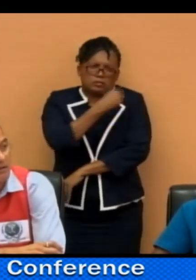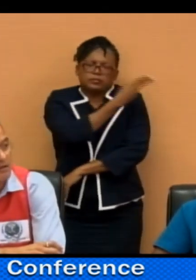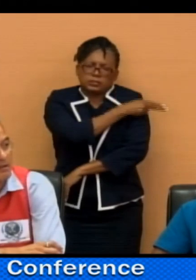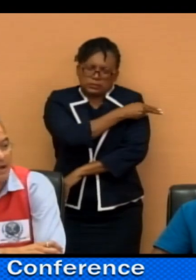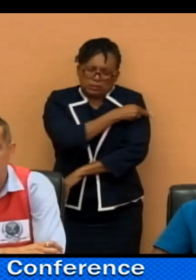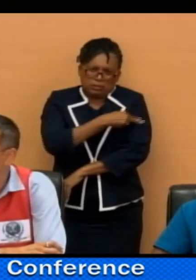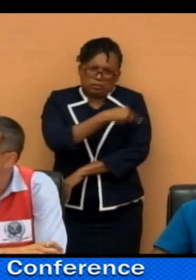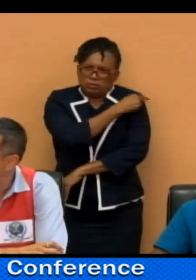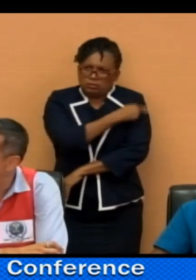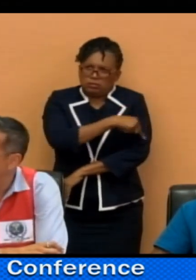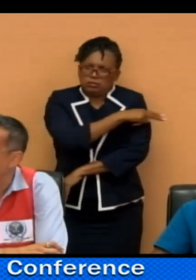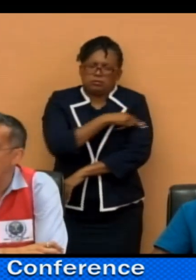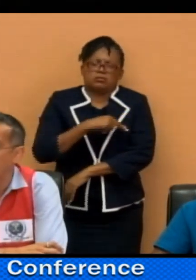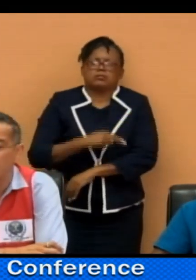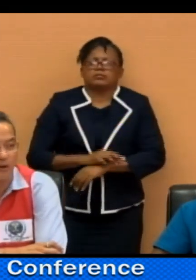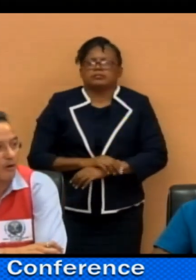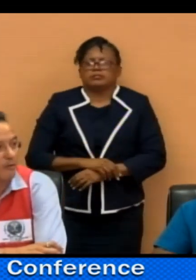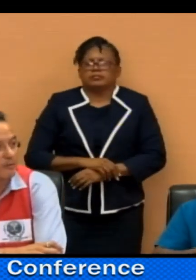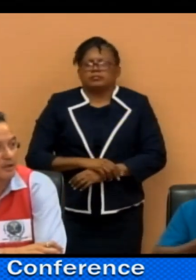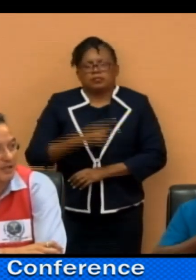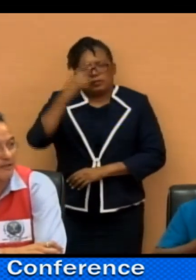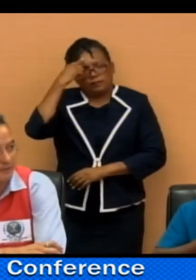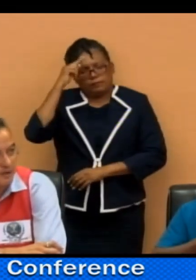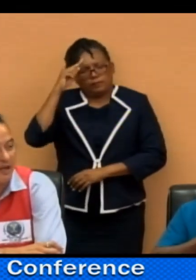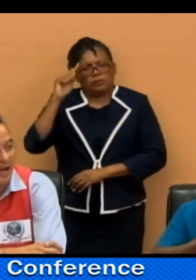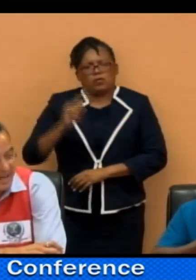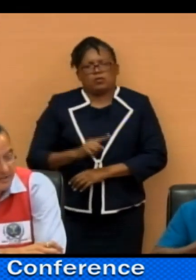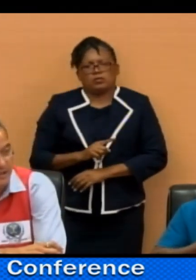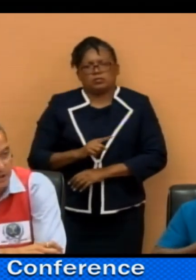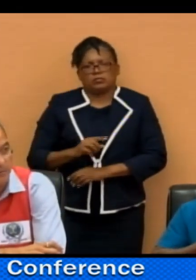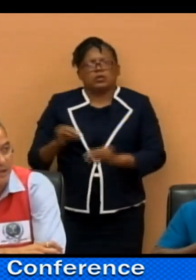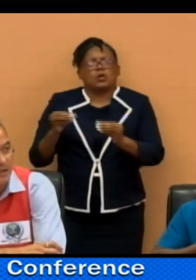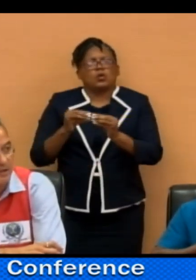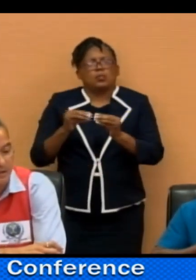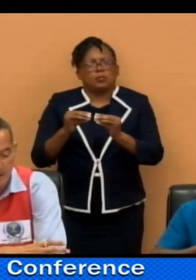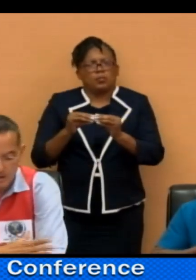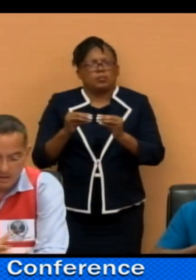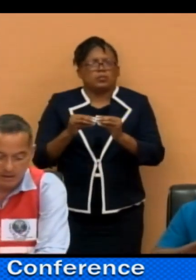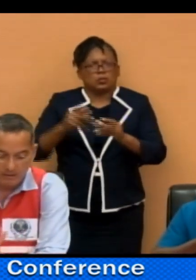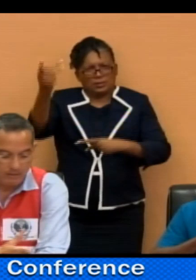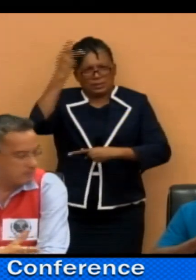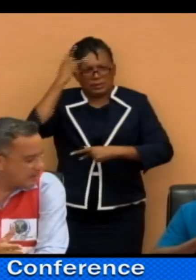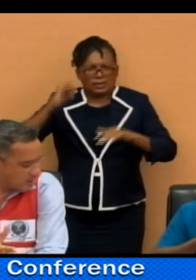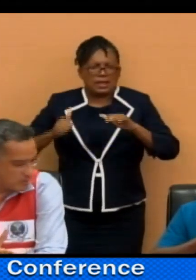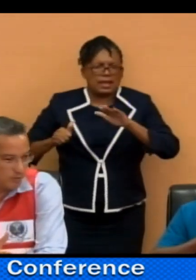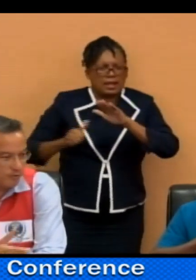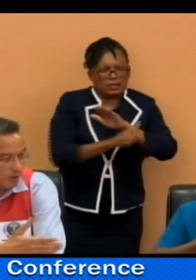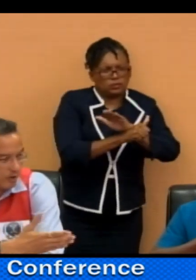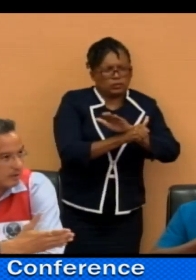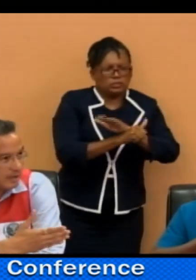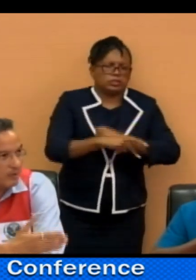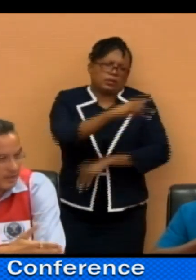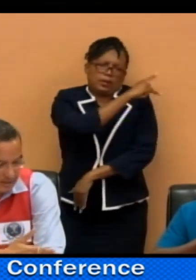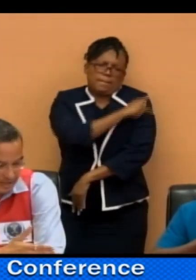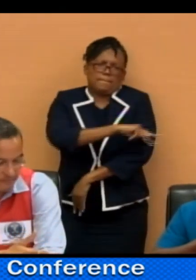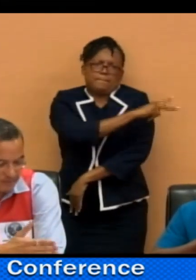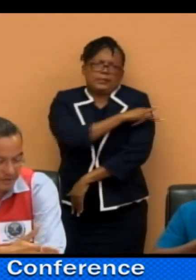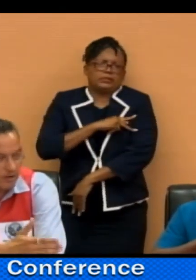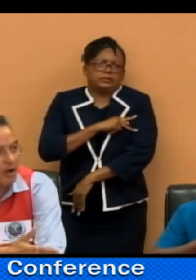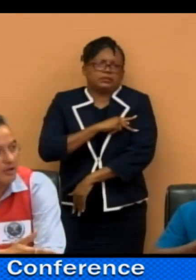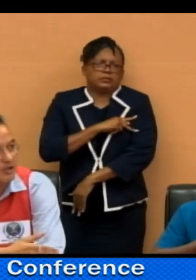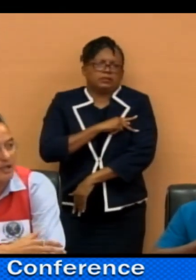ready as of today to take further isolation patients. As we move forward, there is